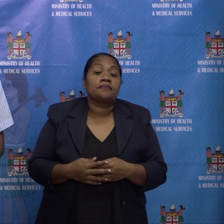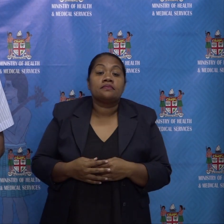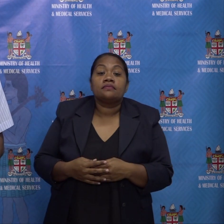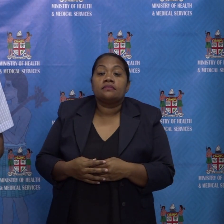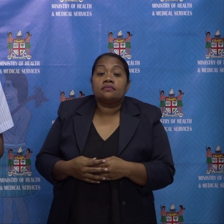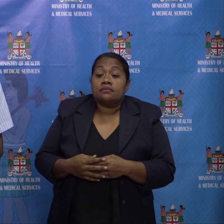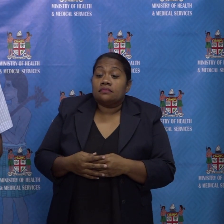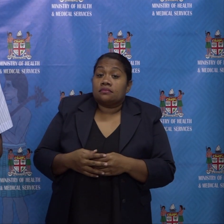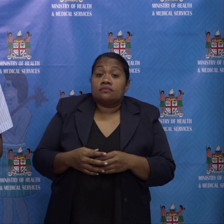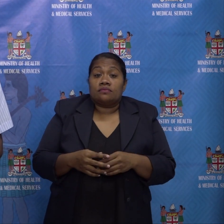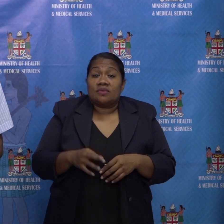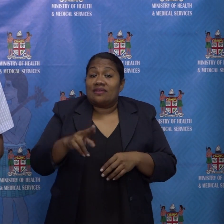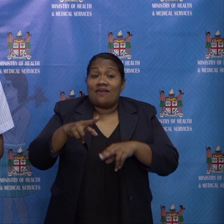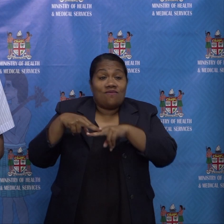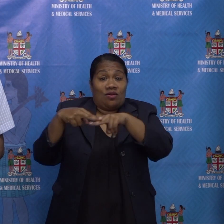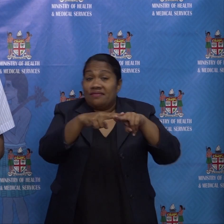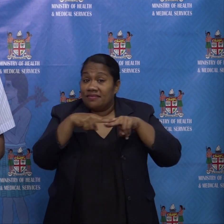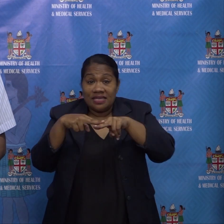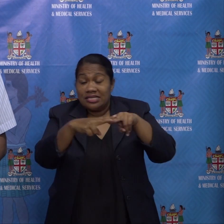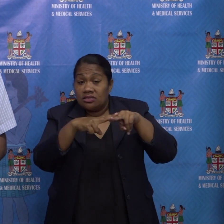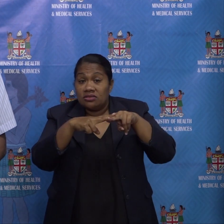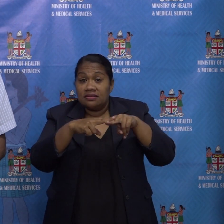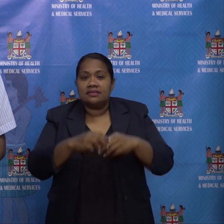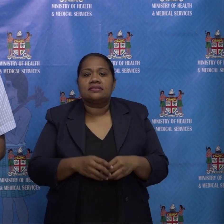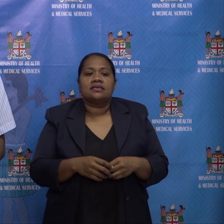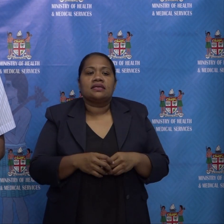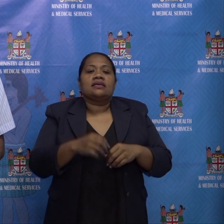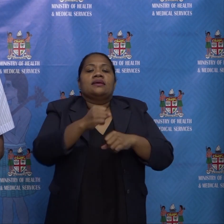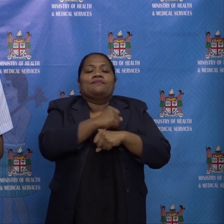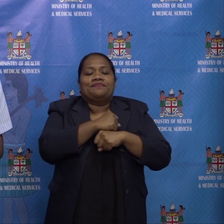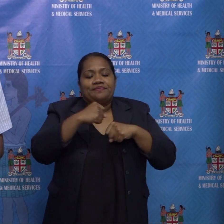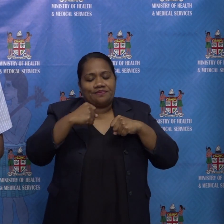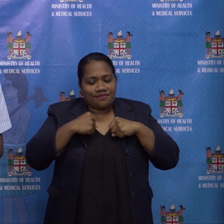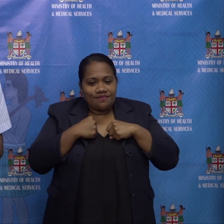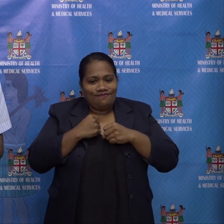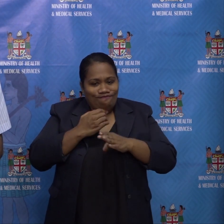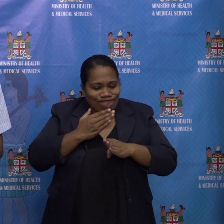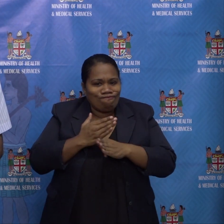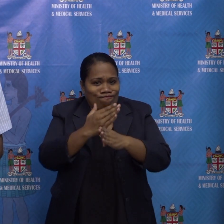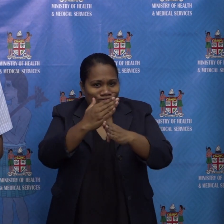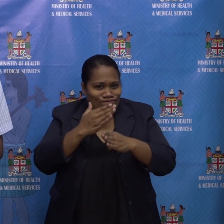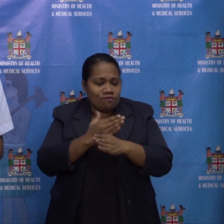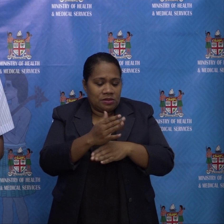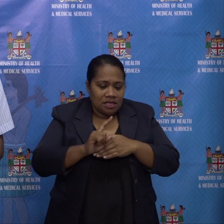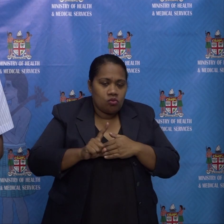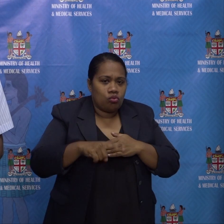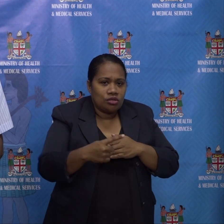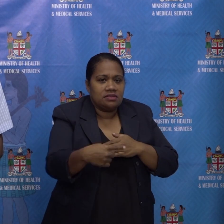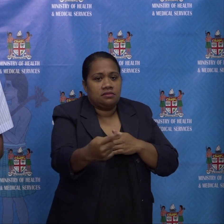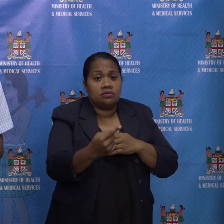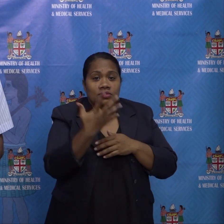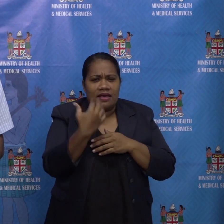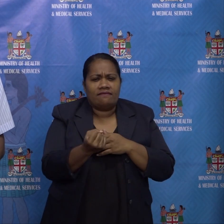For the rest of Fiji, our response effort continues. We have